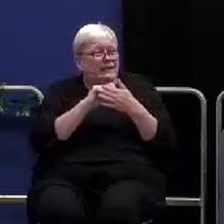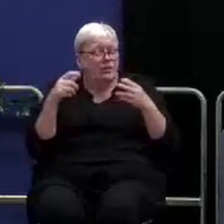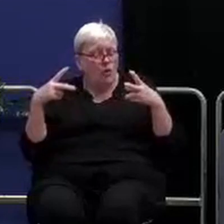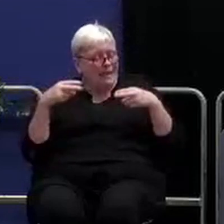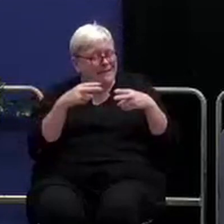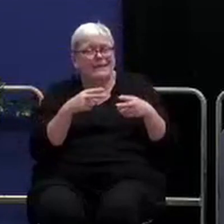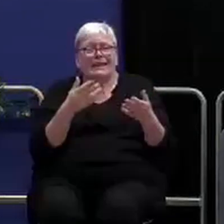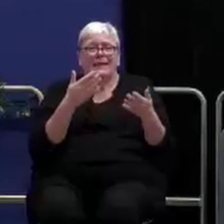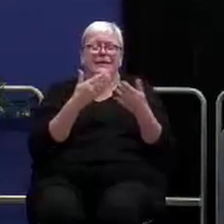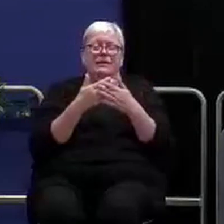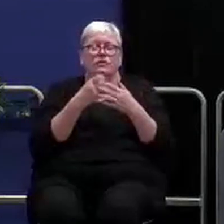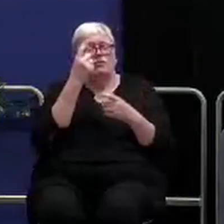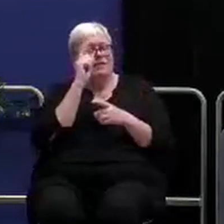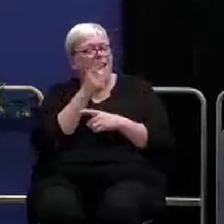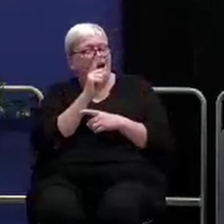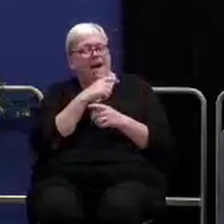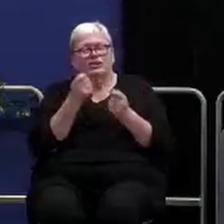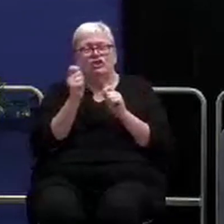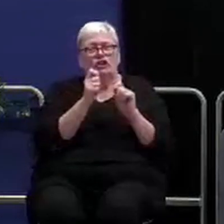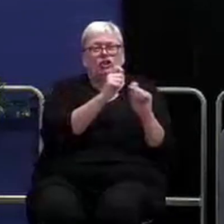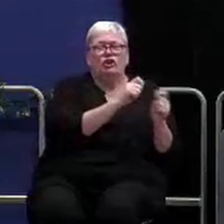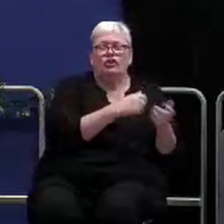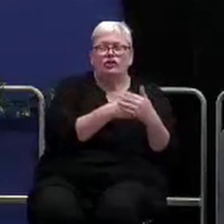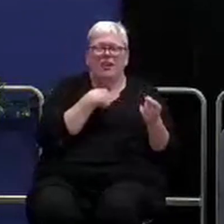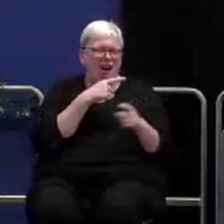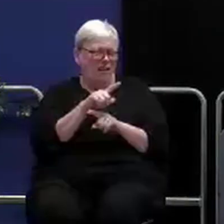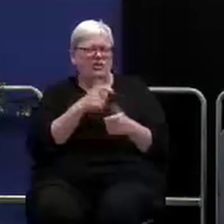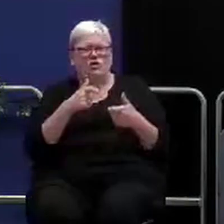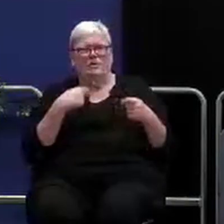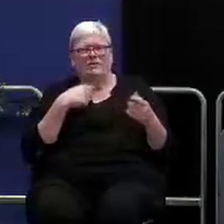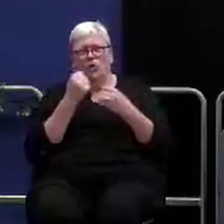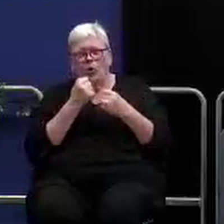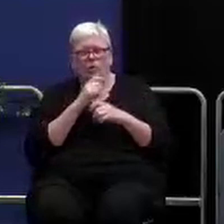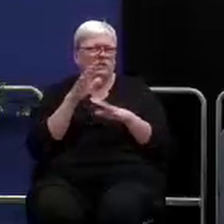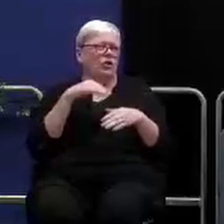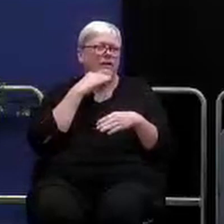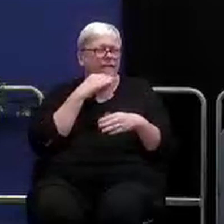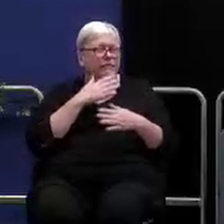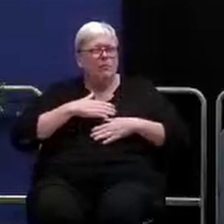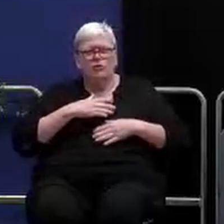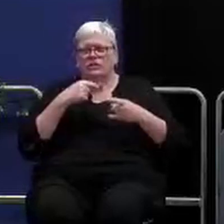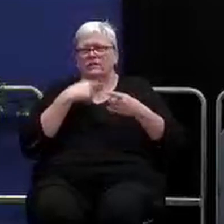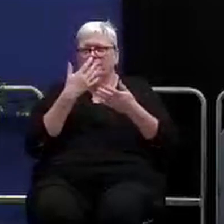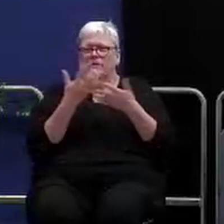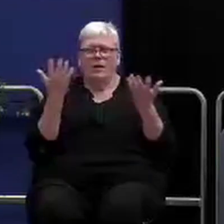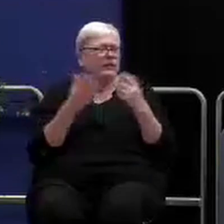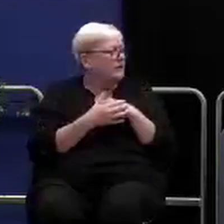where you were like, or revising it, or being like, oh, actually, this comes across way too cold, or wow, I put too much of myself in there, like,